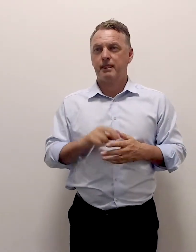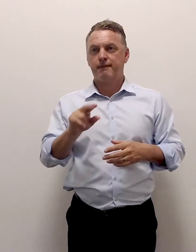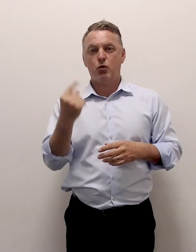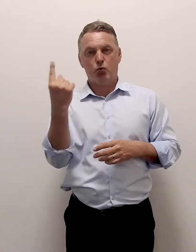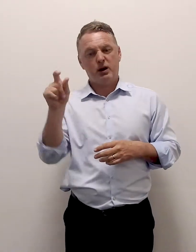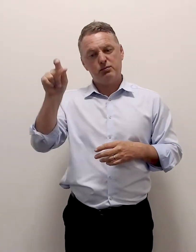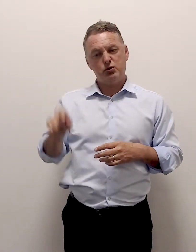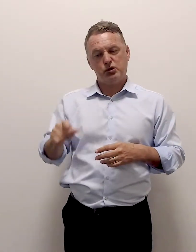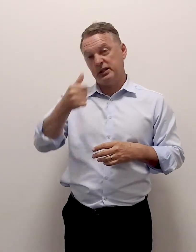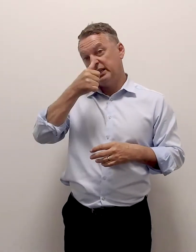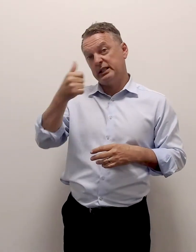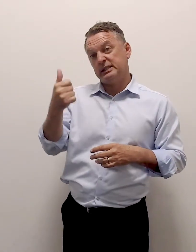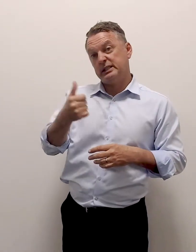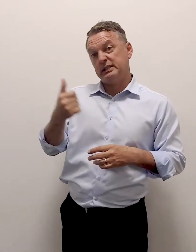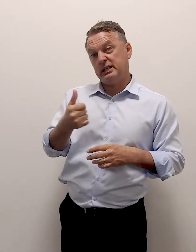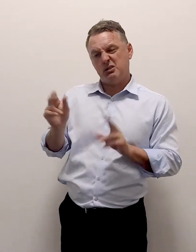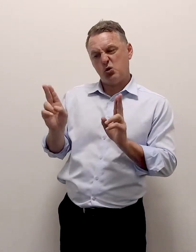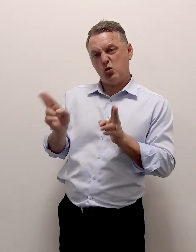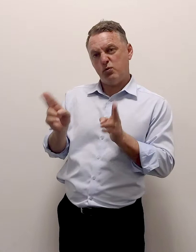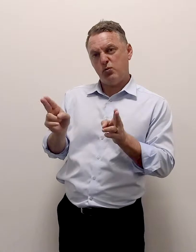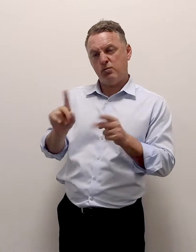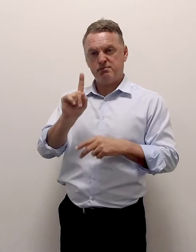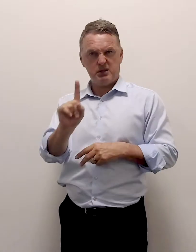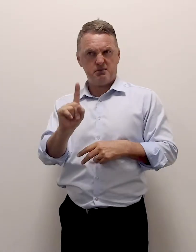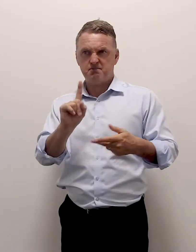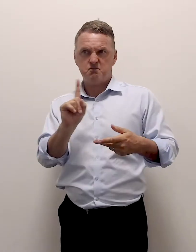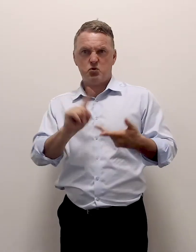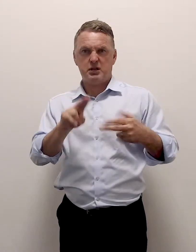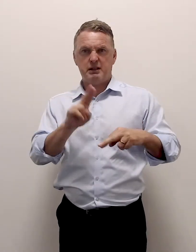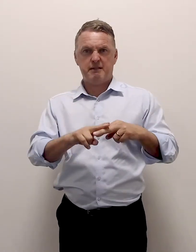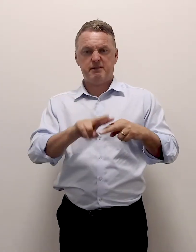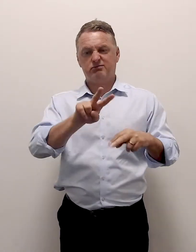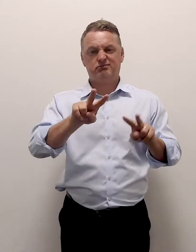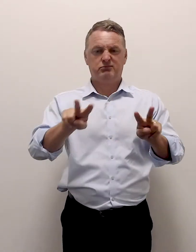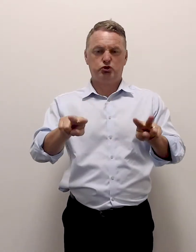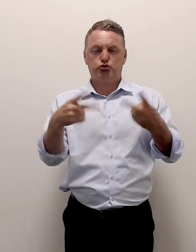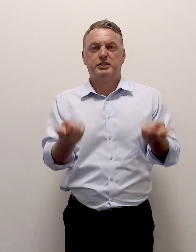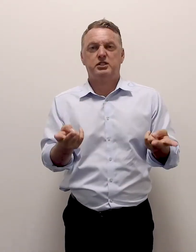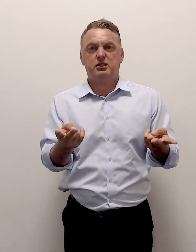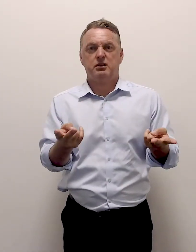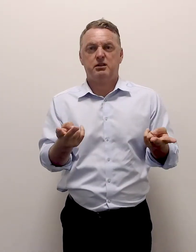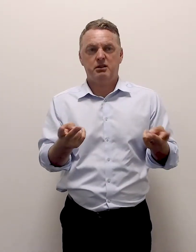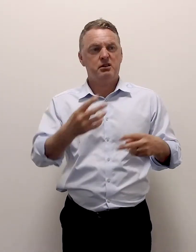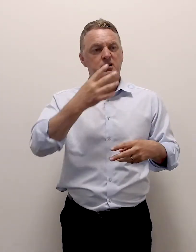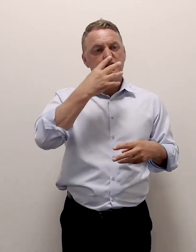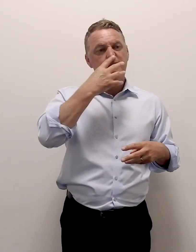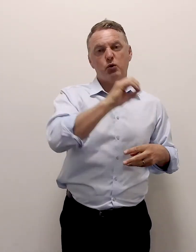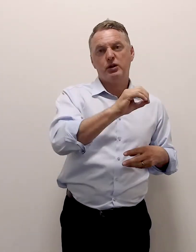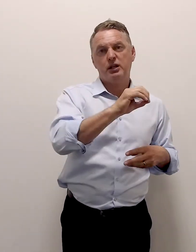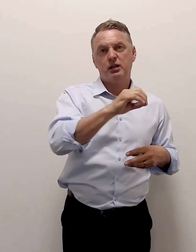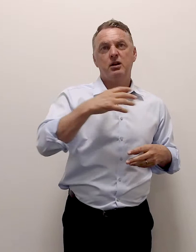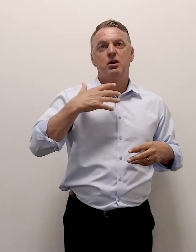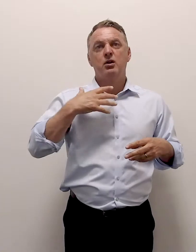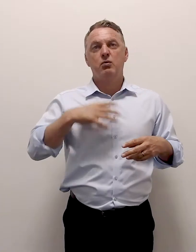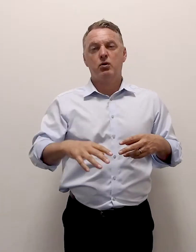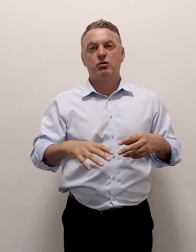generally is normal for specific but what if it's a transgender or these